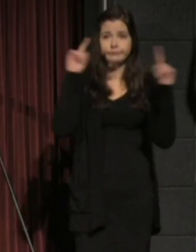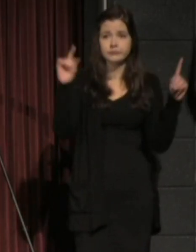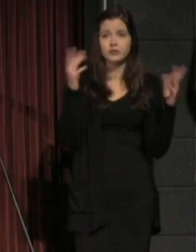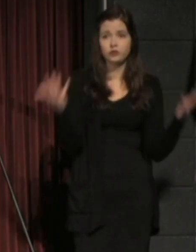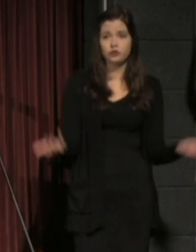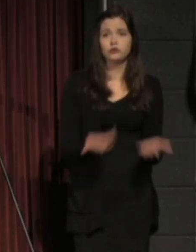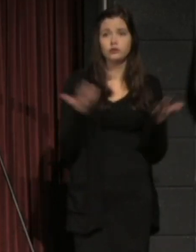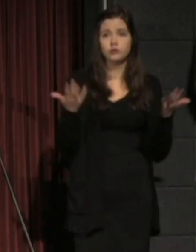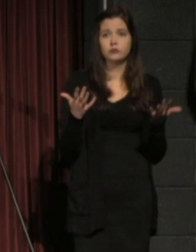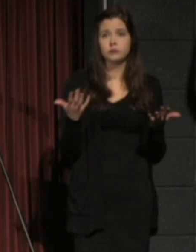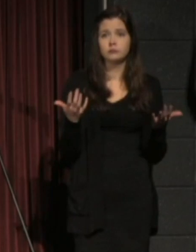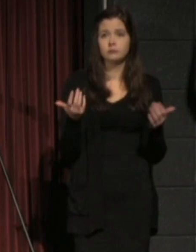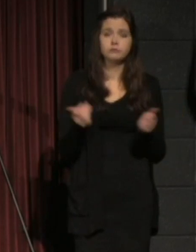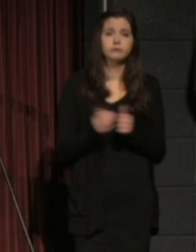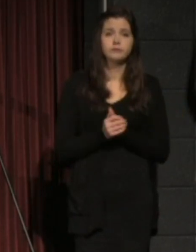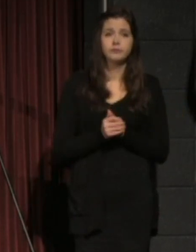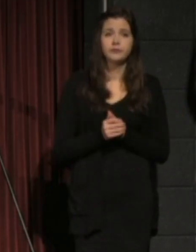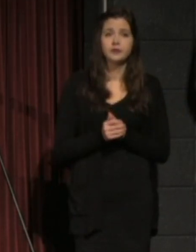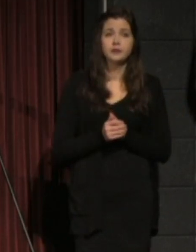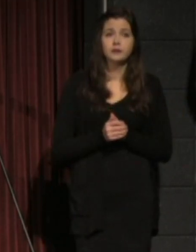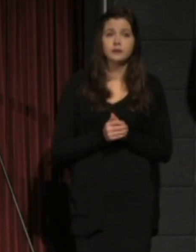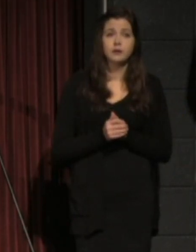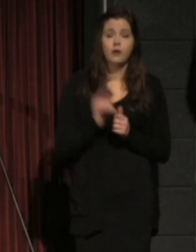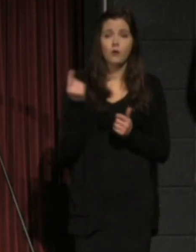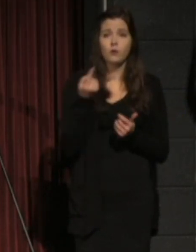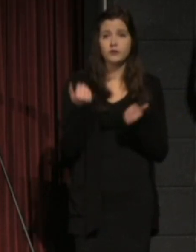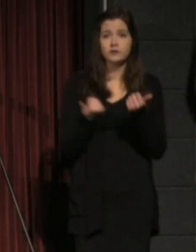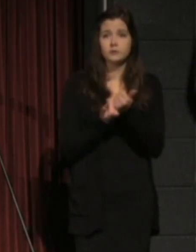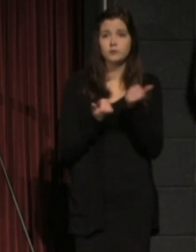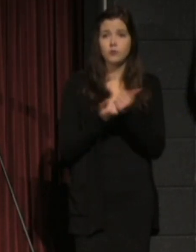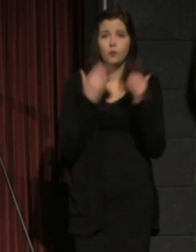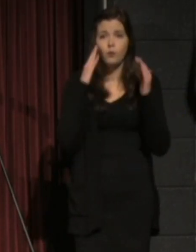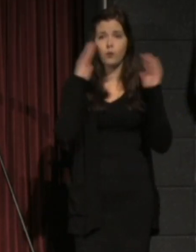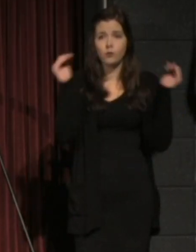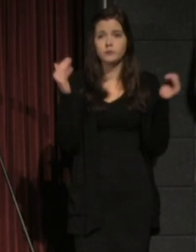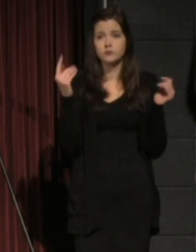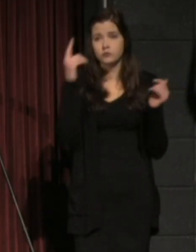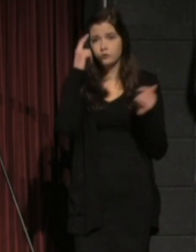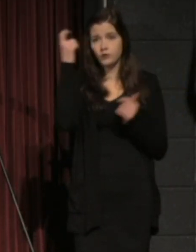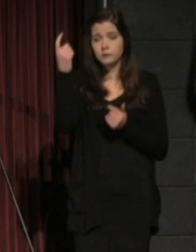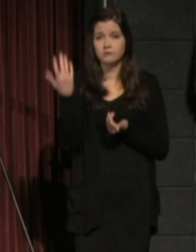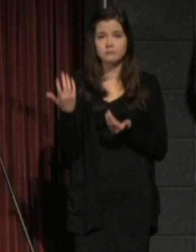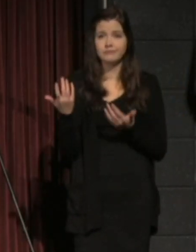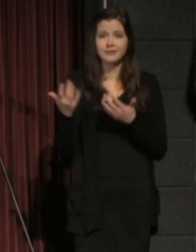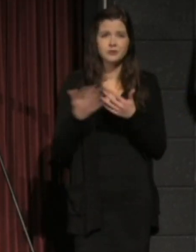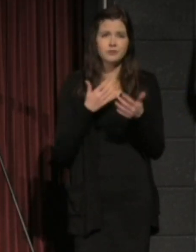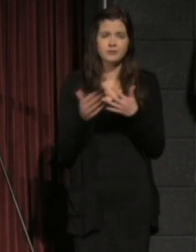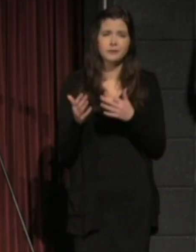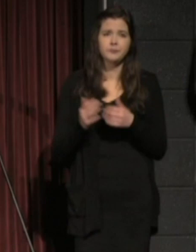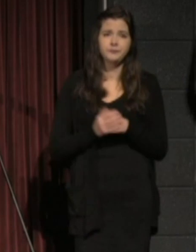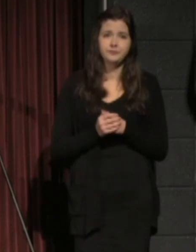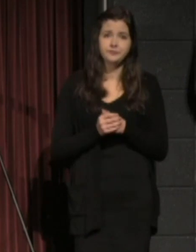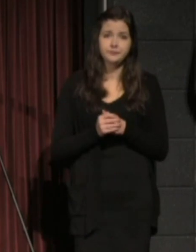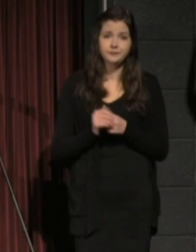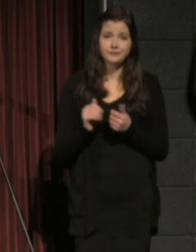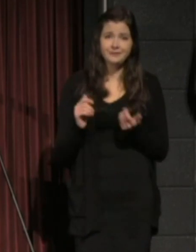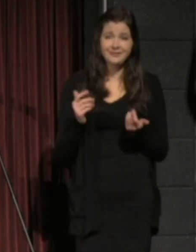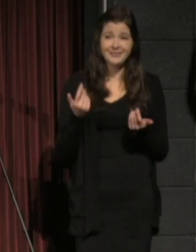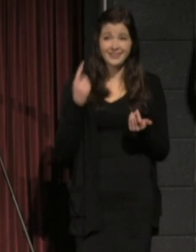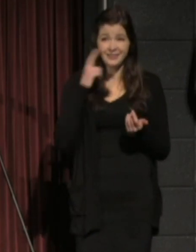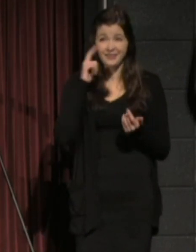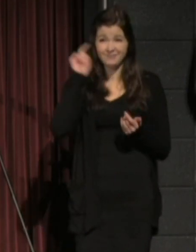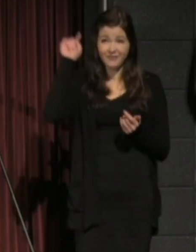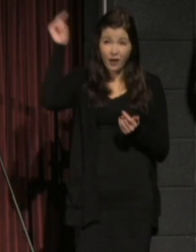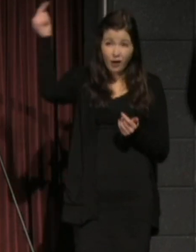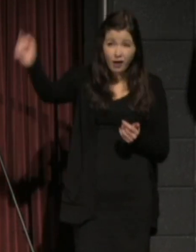have. They have always been supportive of my hopes and dreams, and even though they were a bit skeptical about the distance between Malta and Devil's